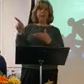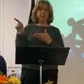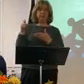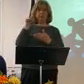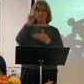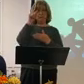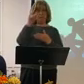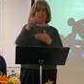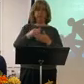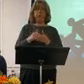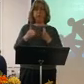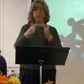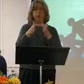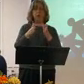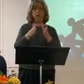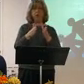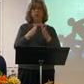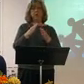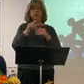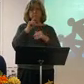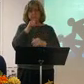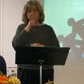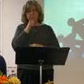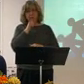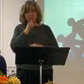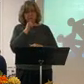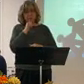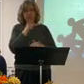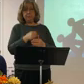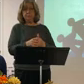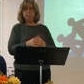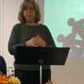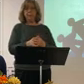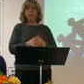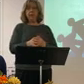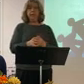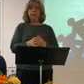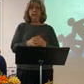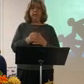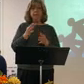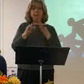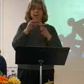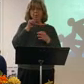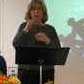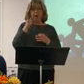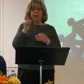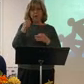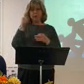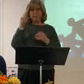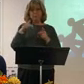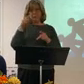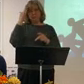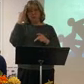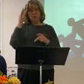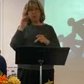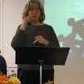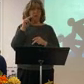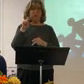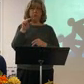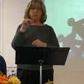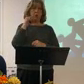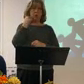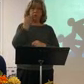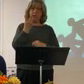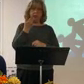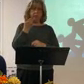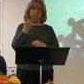board. You can do it quietly. You can just hide if you don't want anybody to know. But there's no shame in that game. We all have